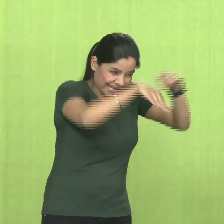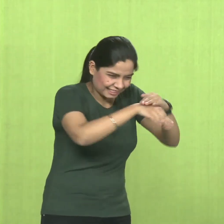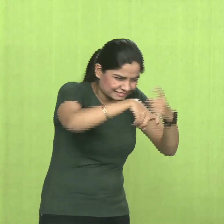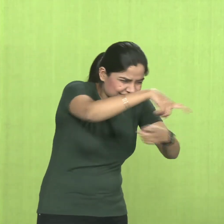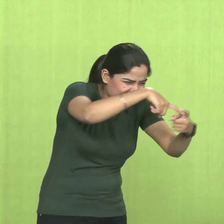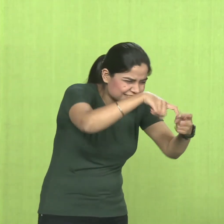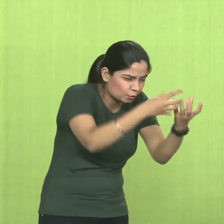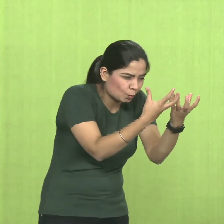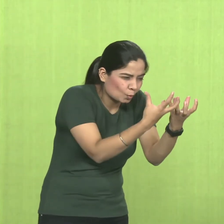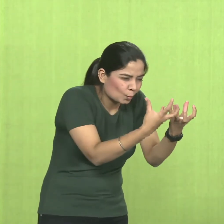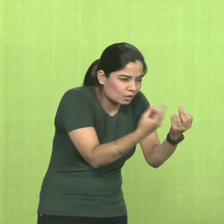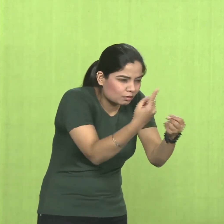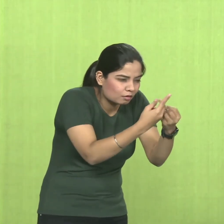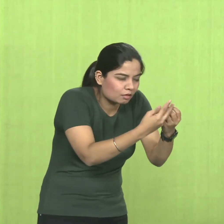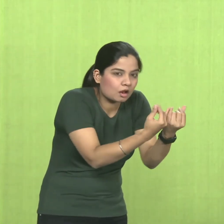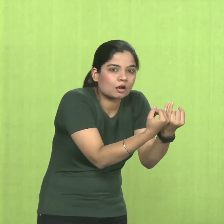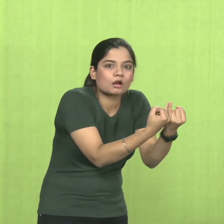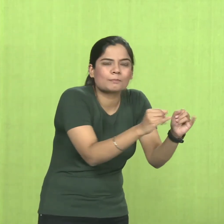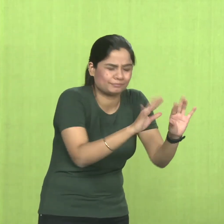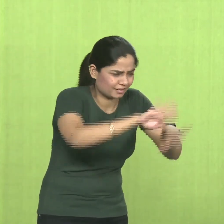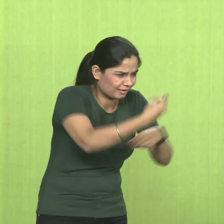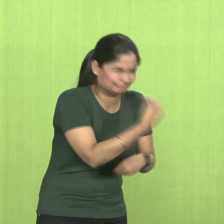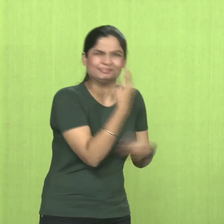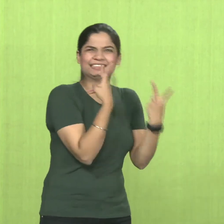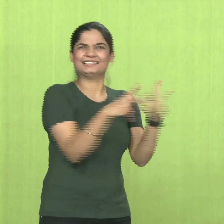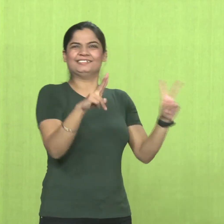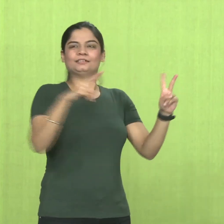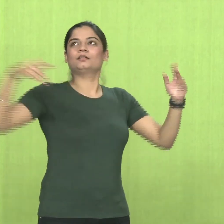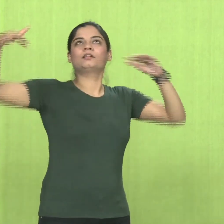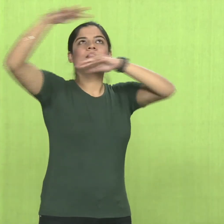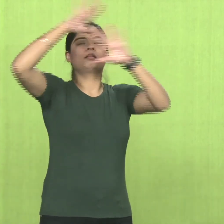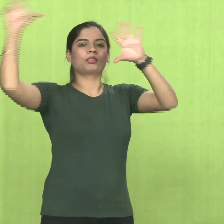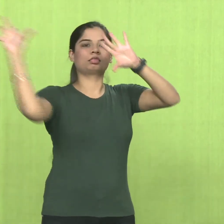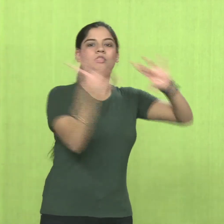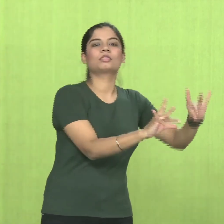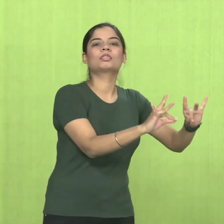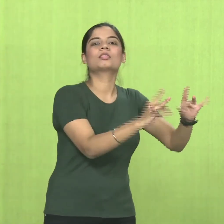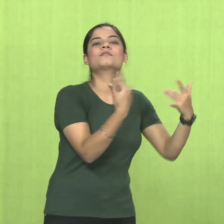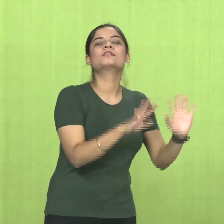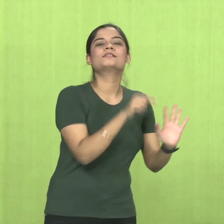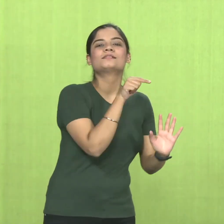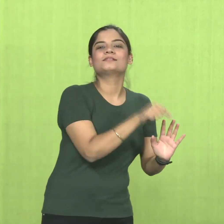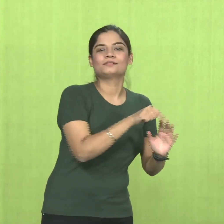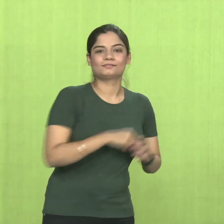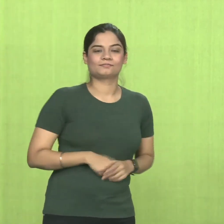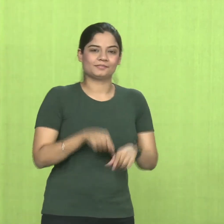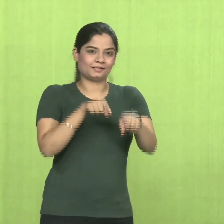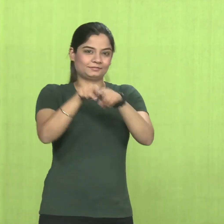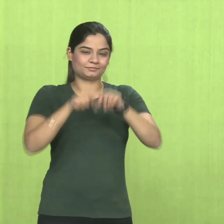get inside that food, on the outer layer of that food, and spoil the food. So these microorganisms do that. For